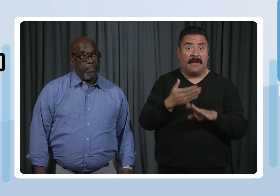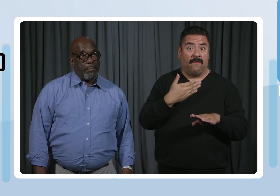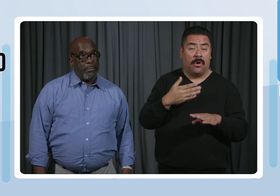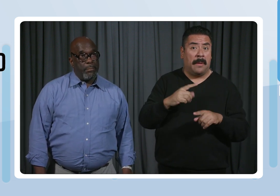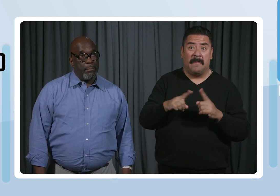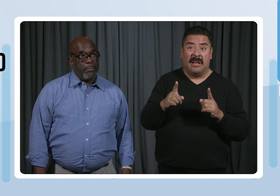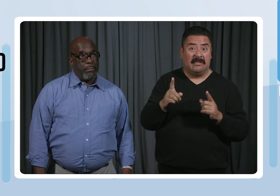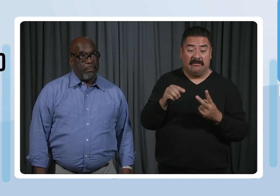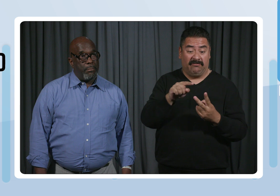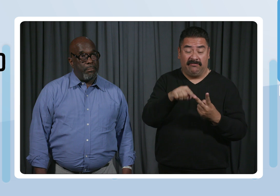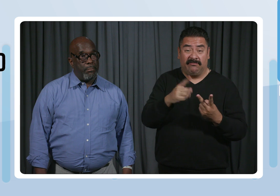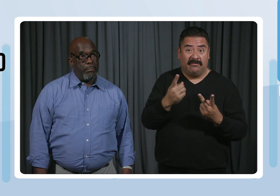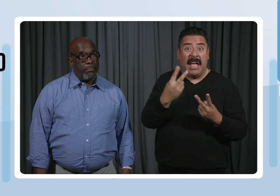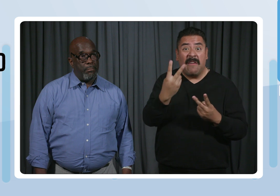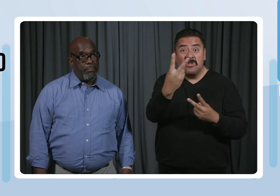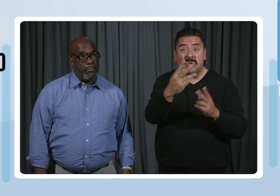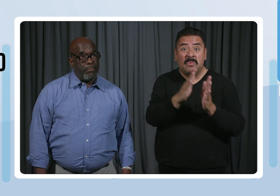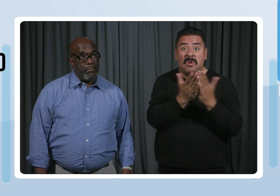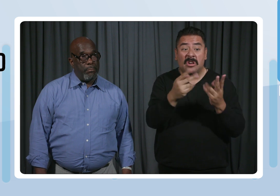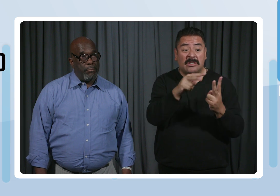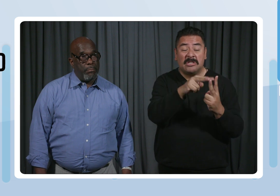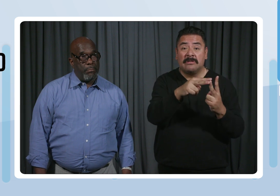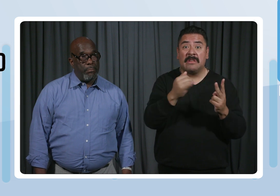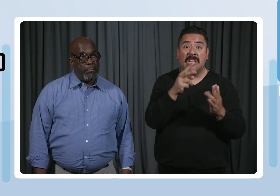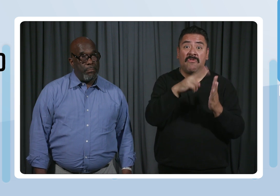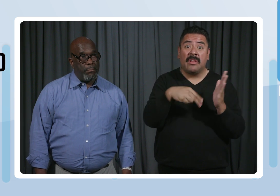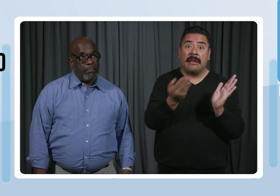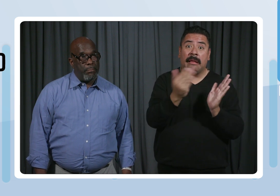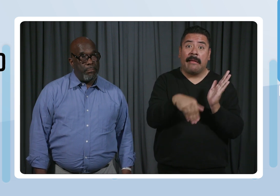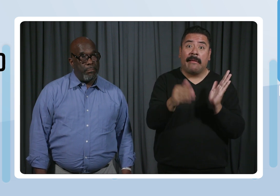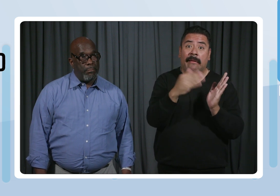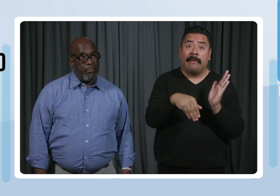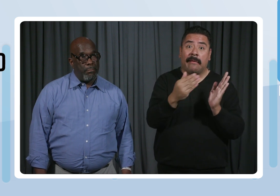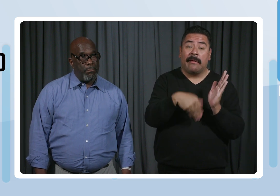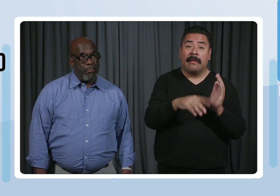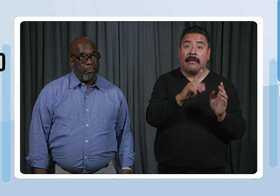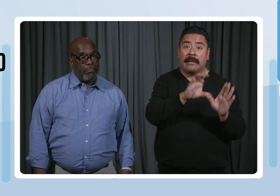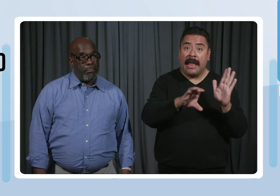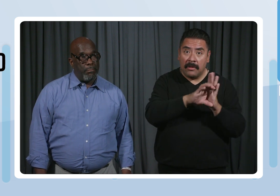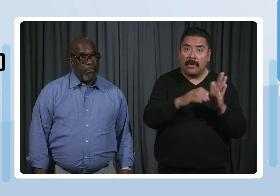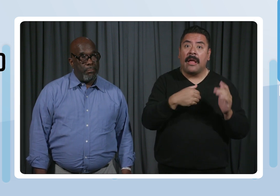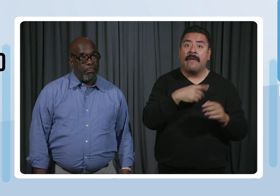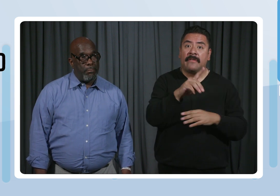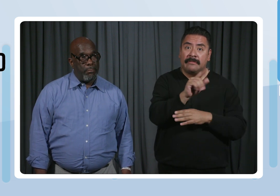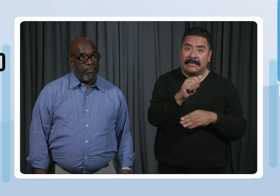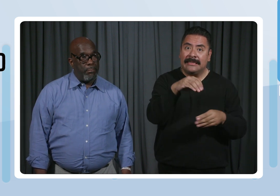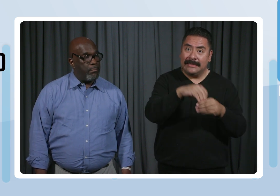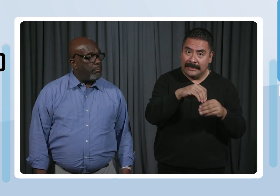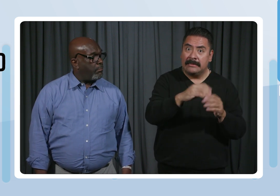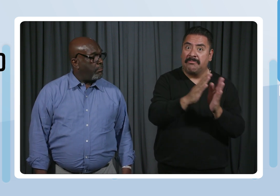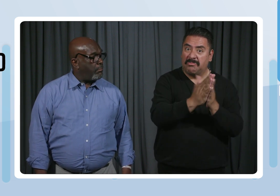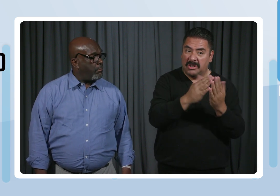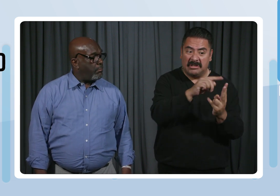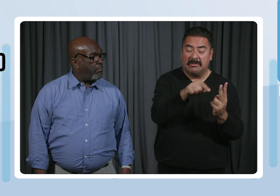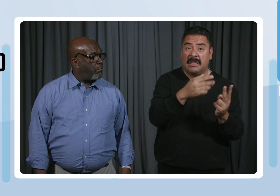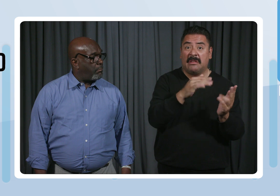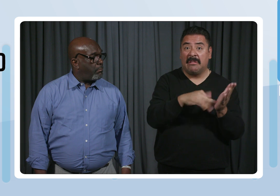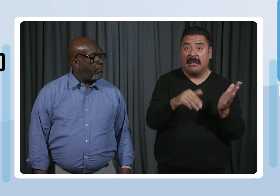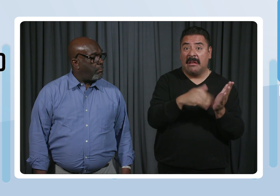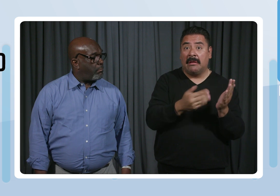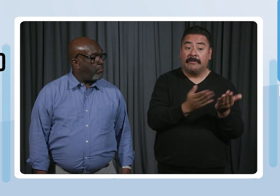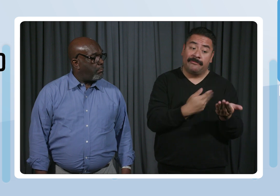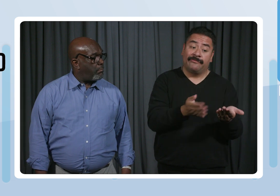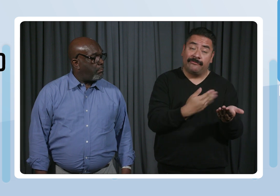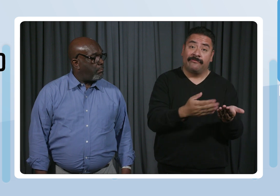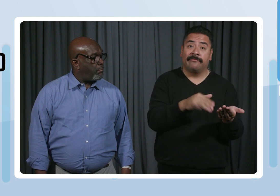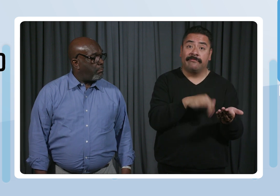two books that I would read over and over again with characters with disabilities in them. And I flipped through